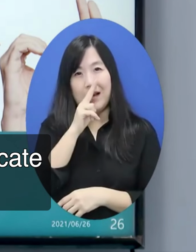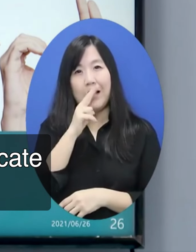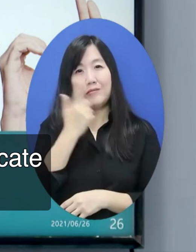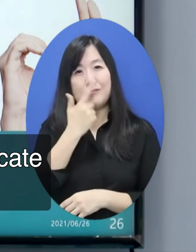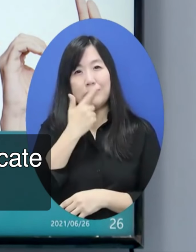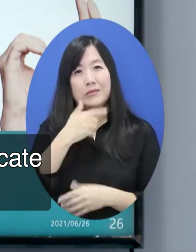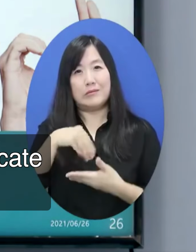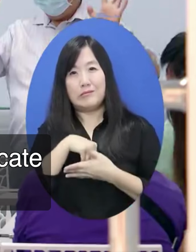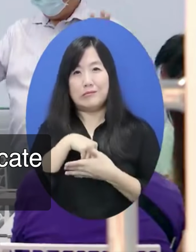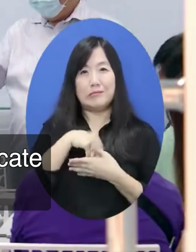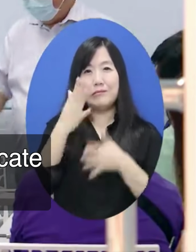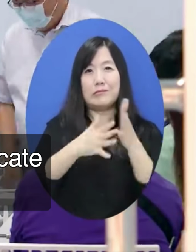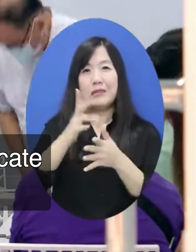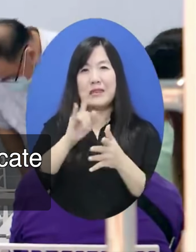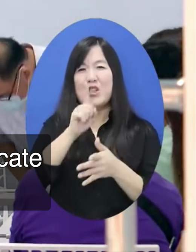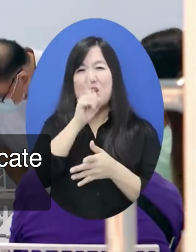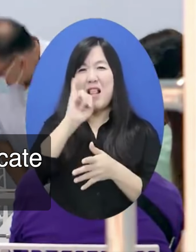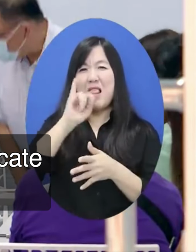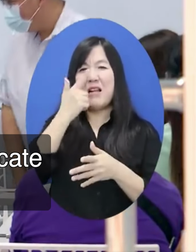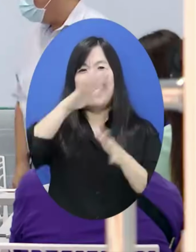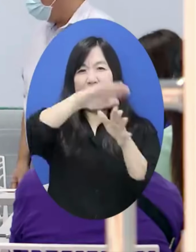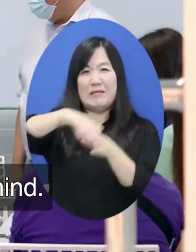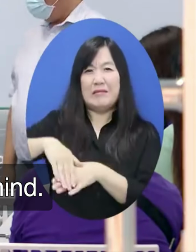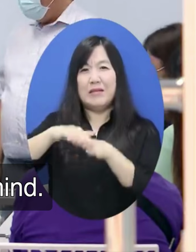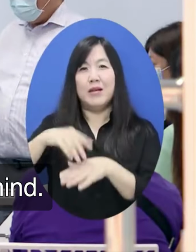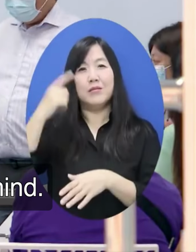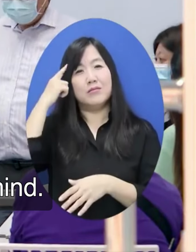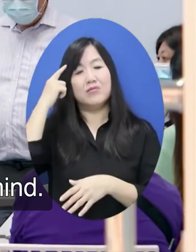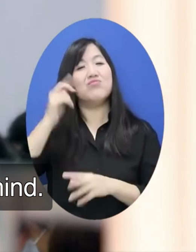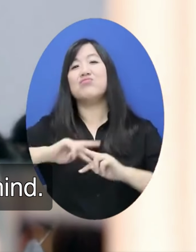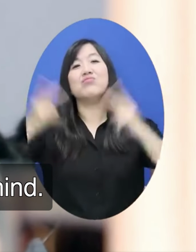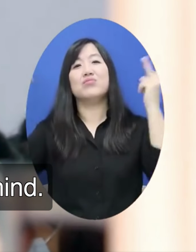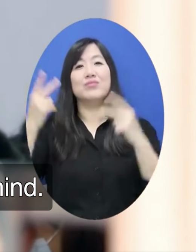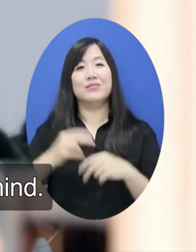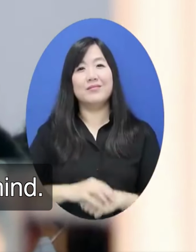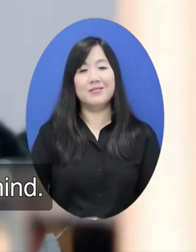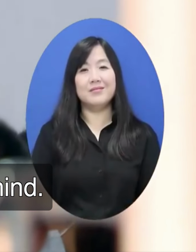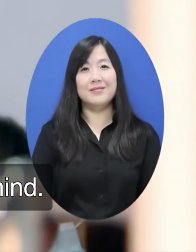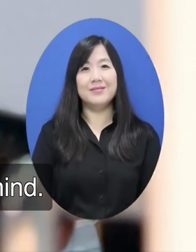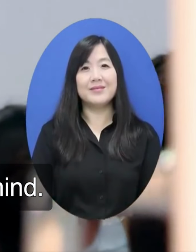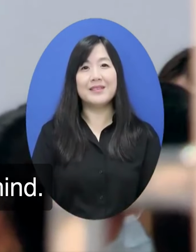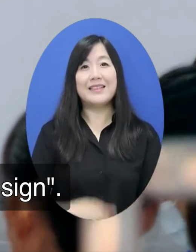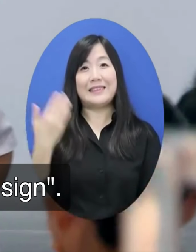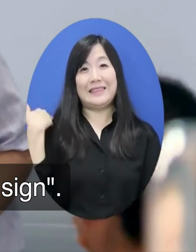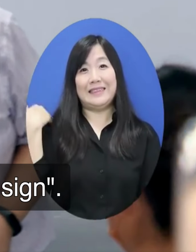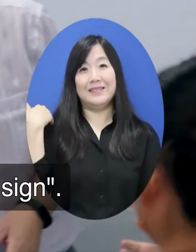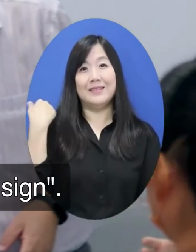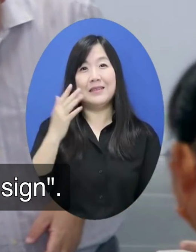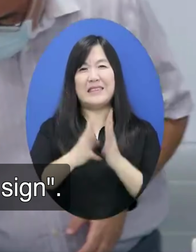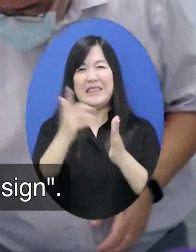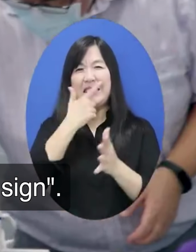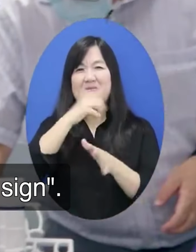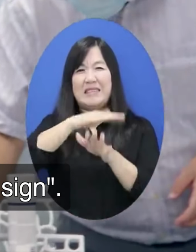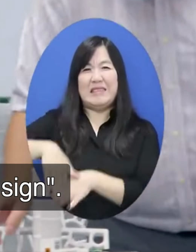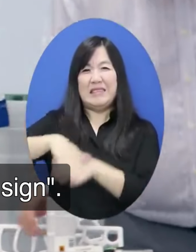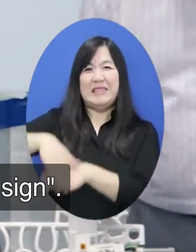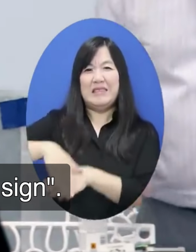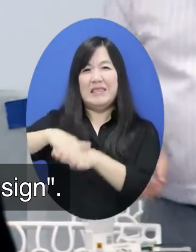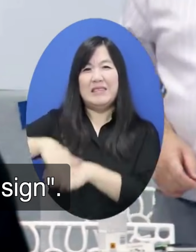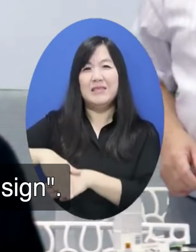sign language to communicate with her parents in public, but she has since changed her mind. I'm used to say,